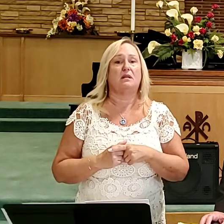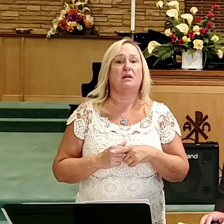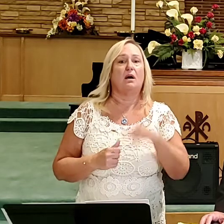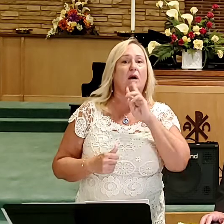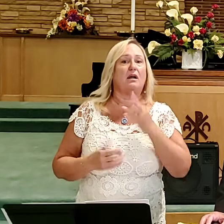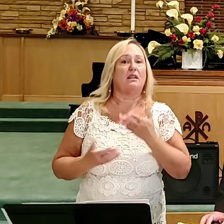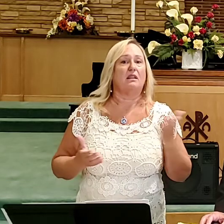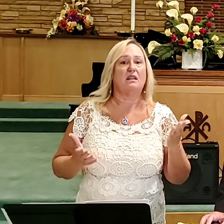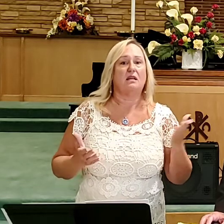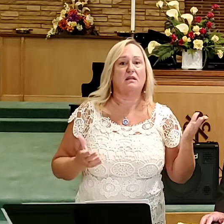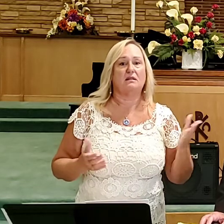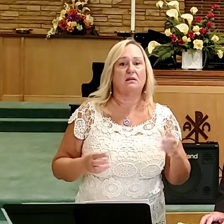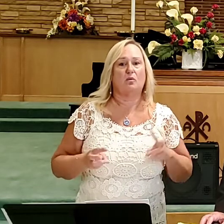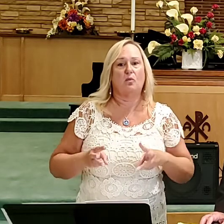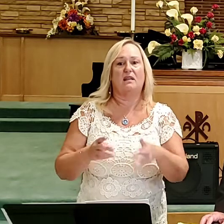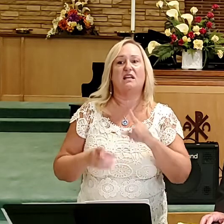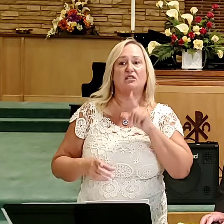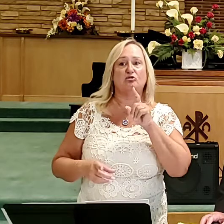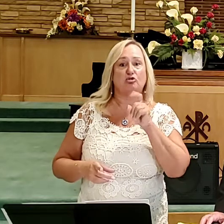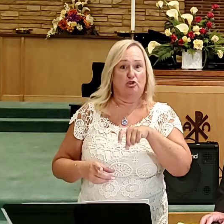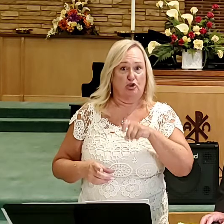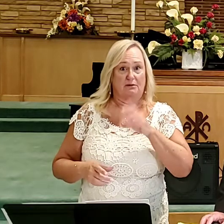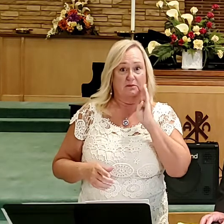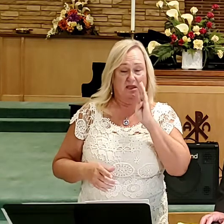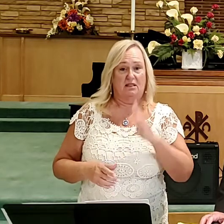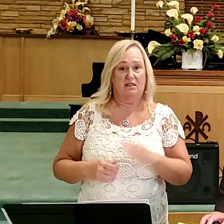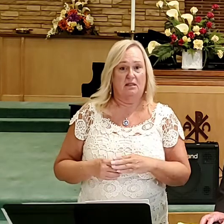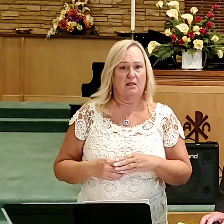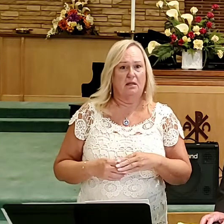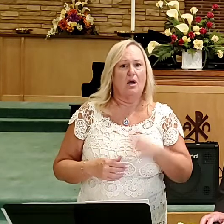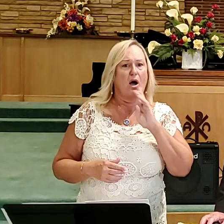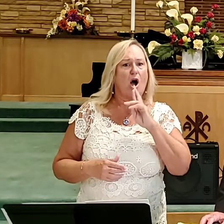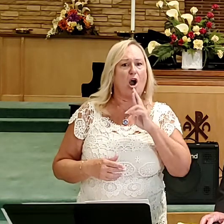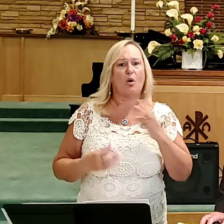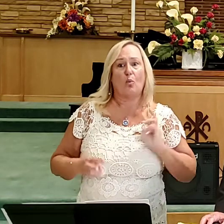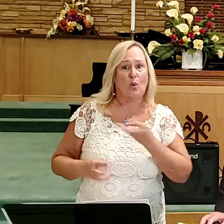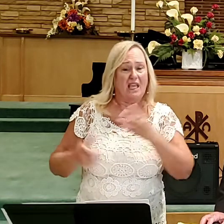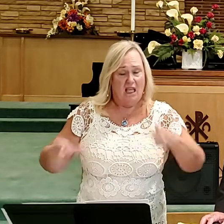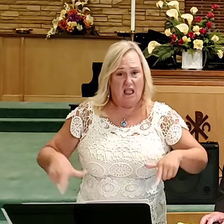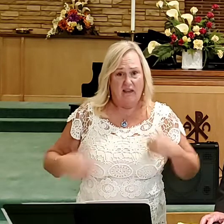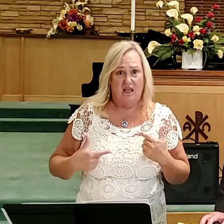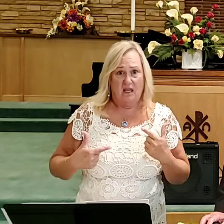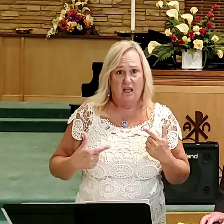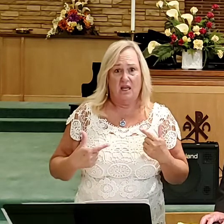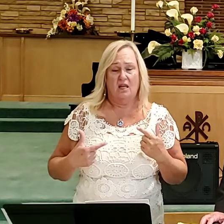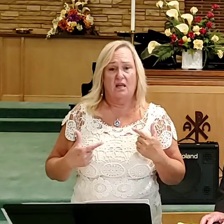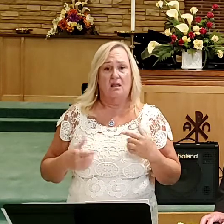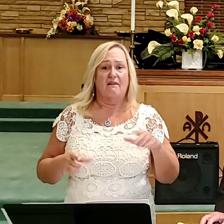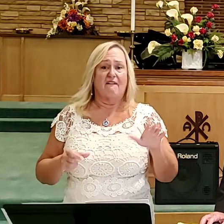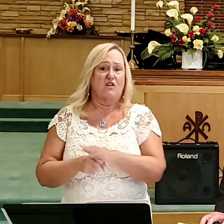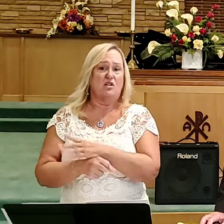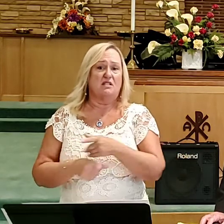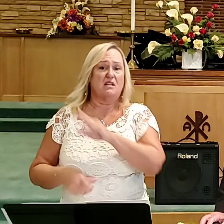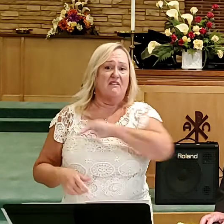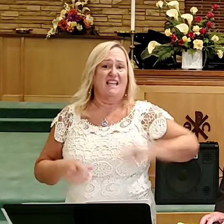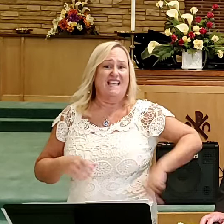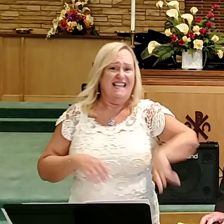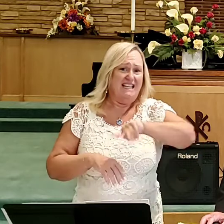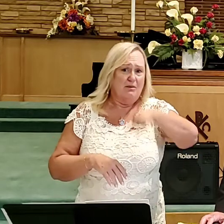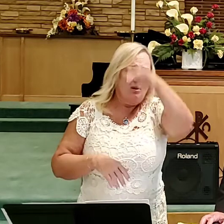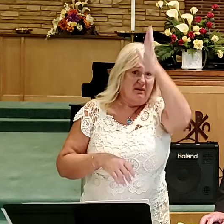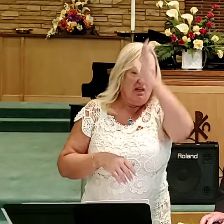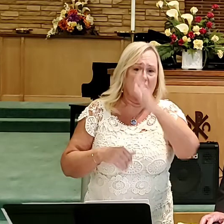are things the way they really should be? Are we living the fullness of the kingdom of